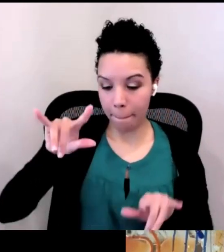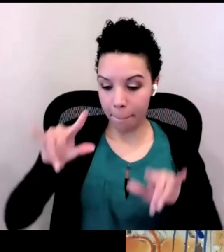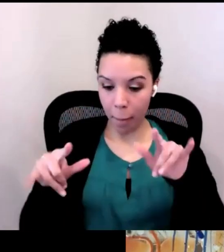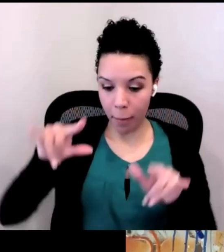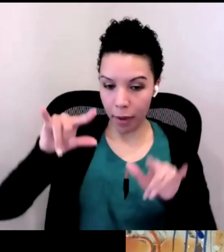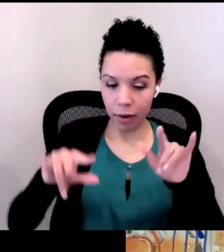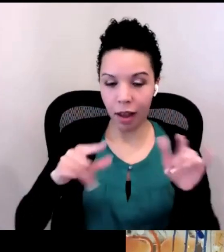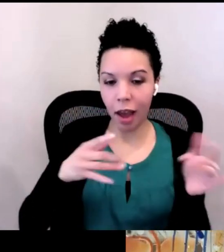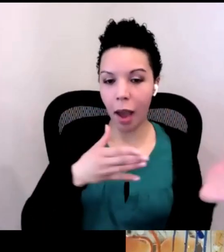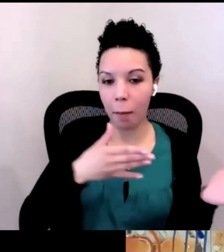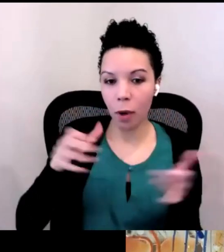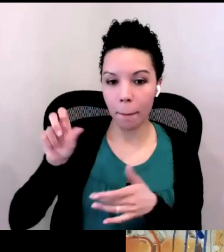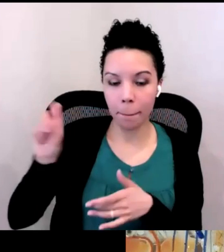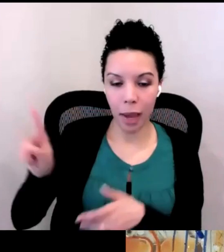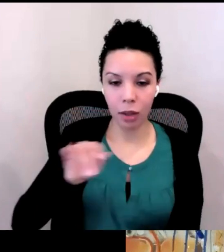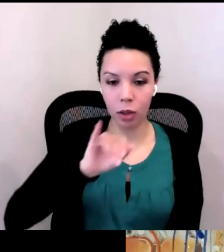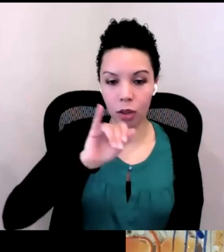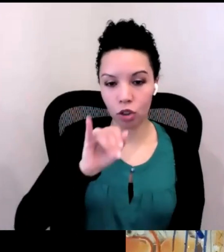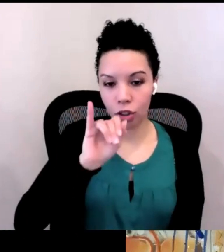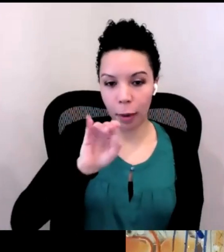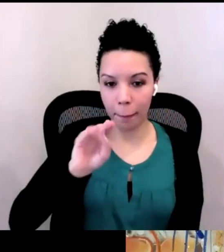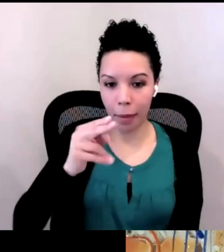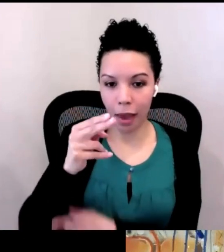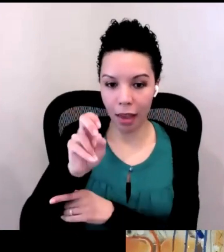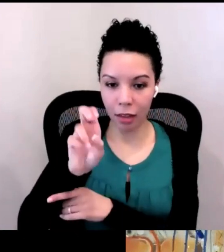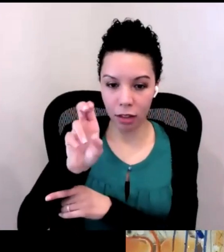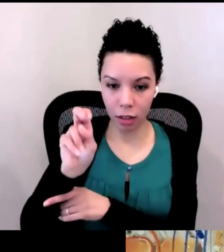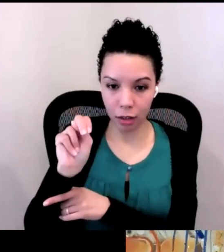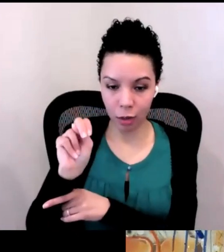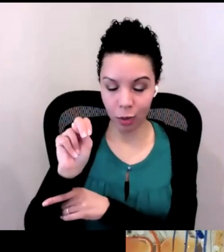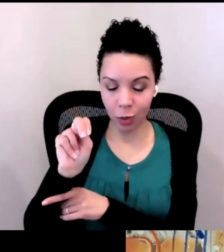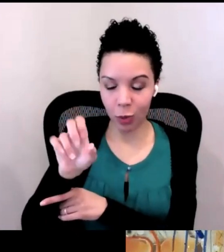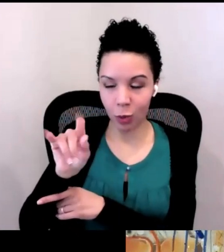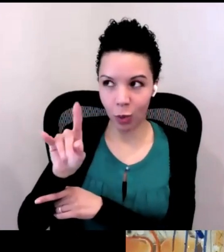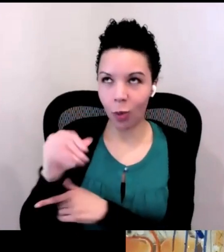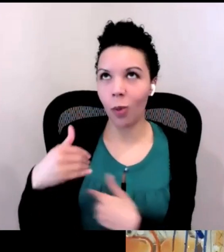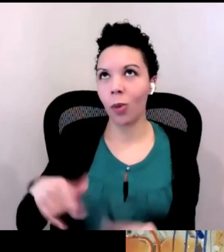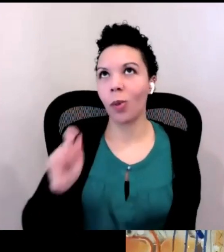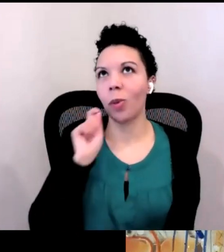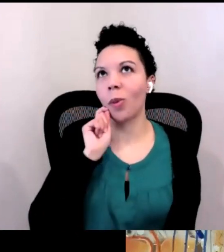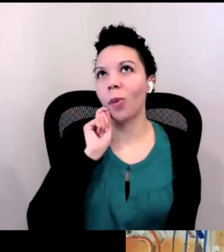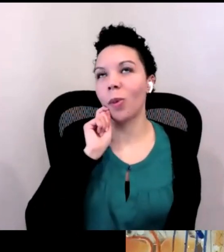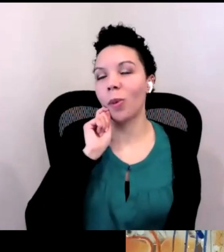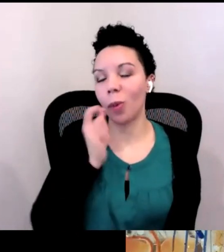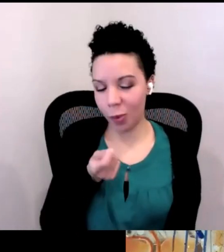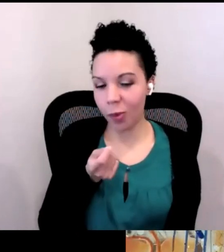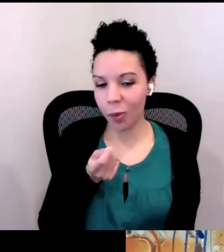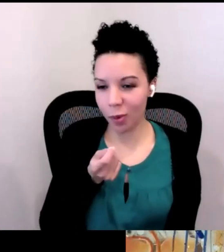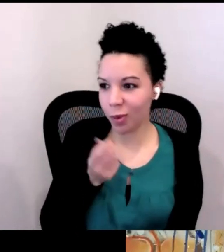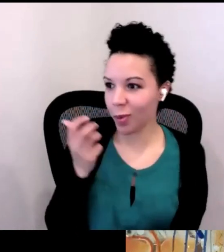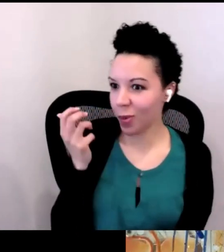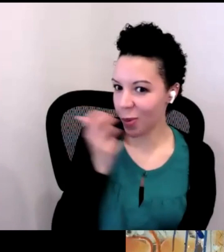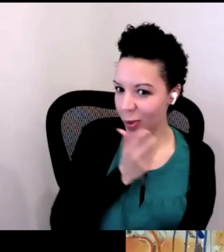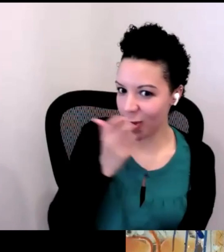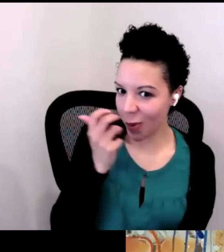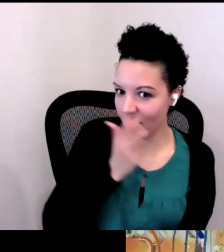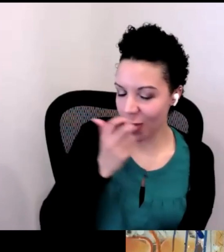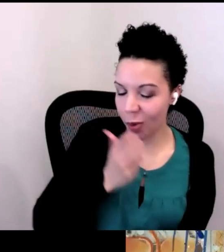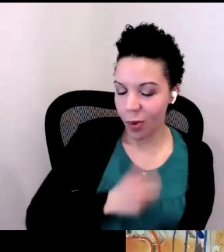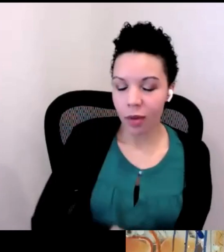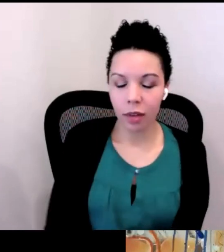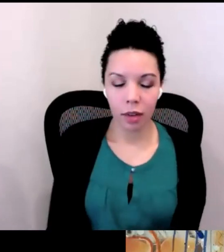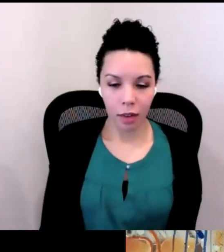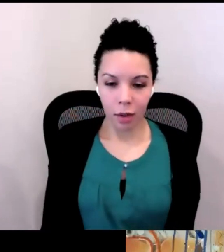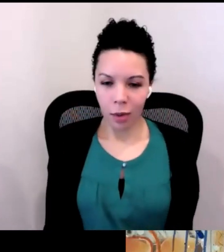Jim Henson studio, which was the coolest thing ever. But it was really, Whoa. it was really amazing because